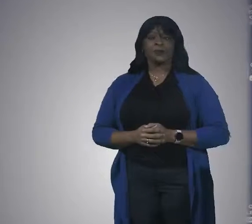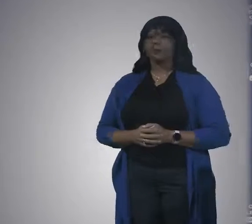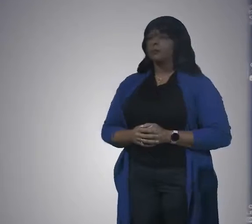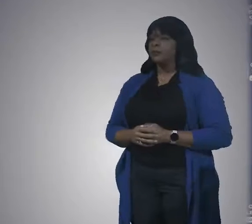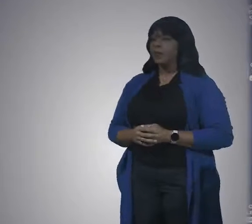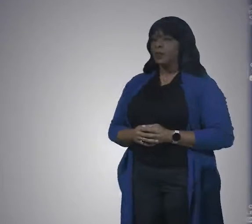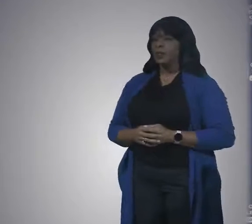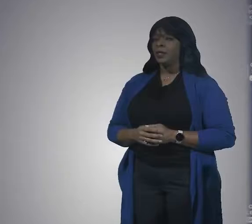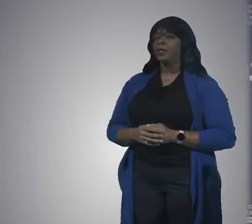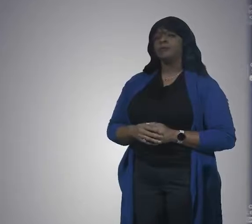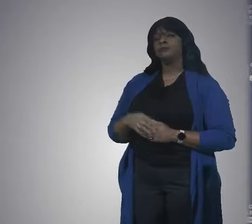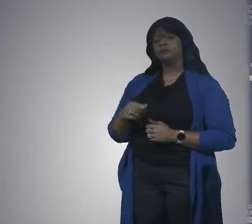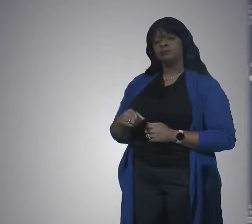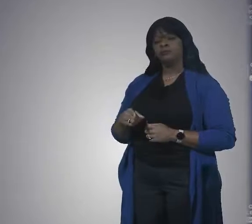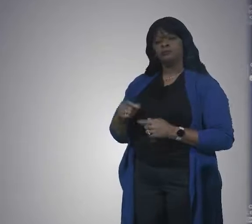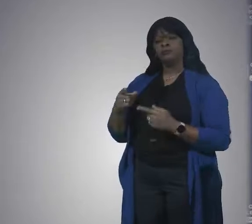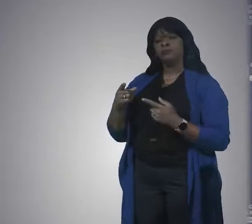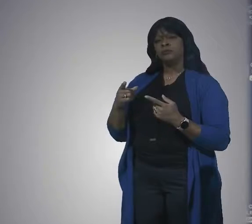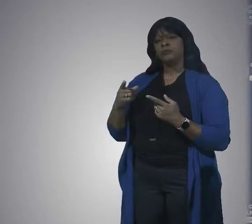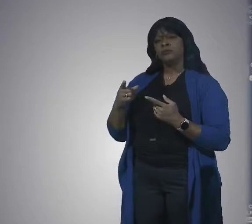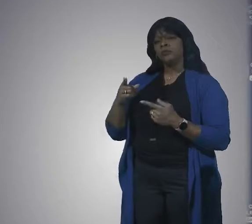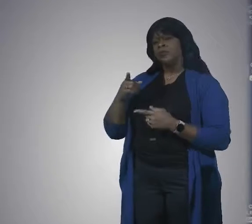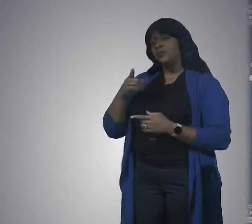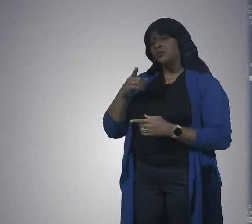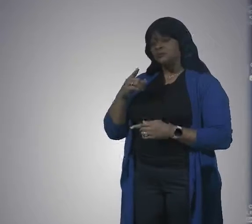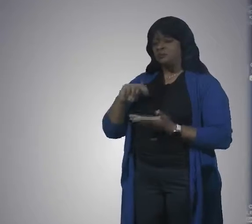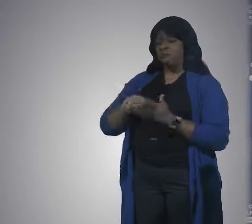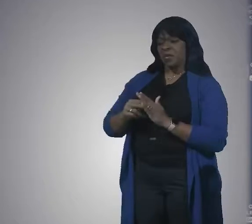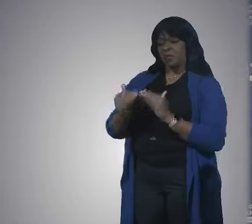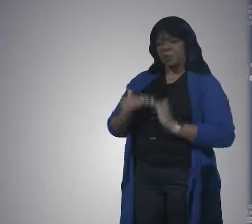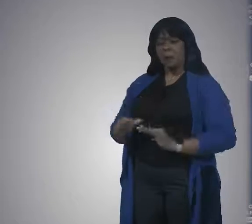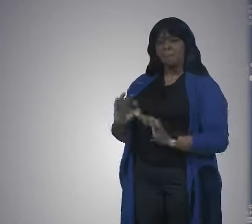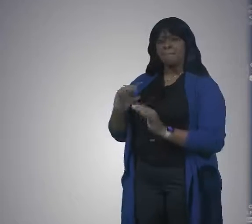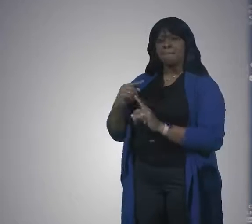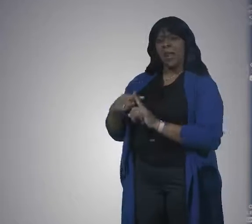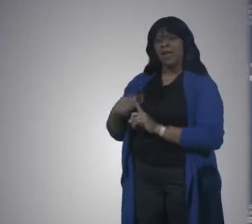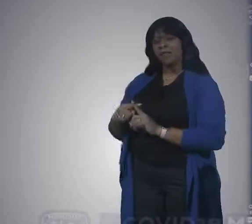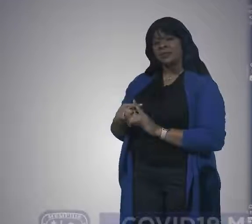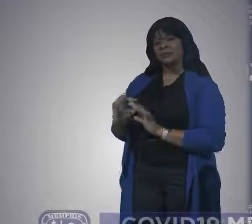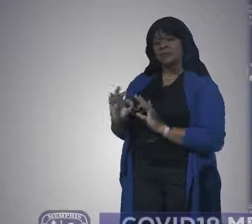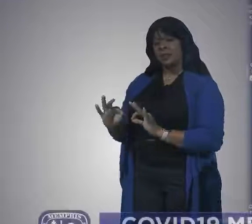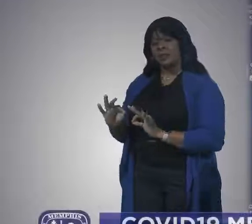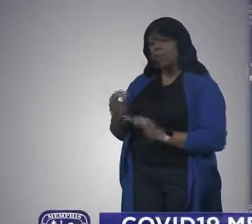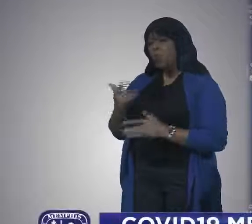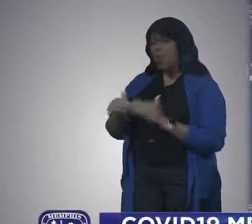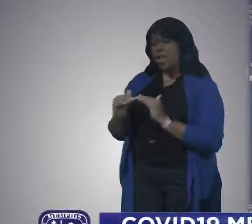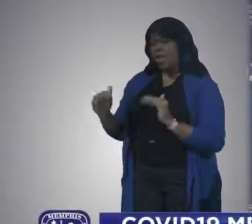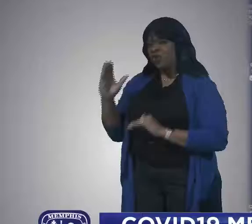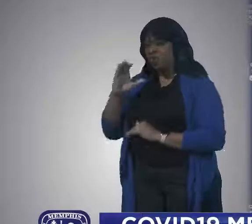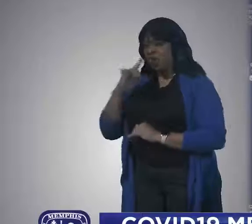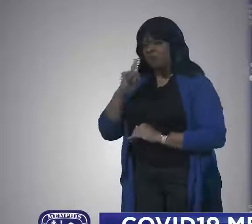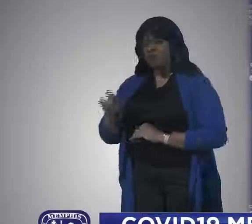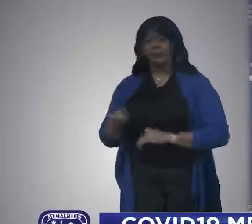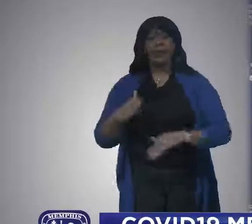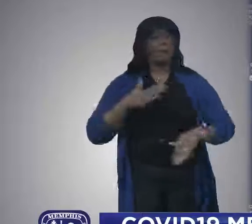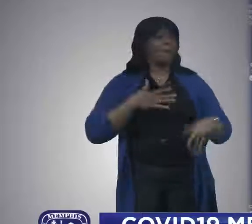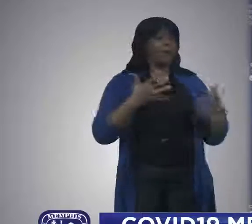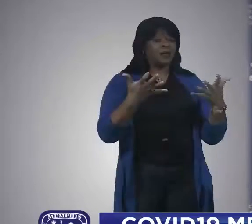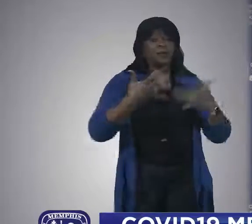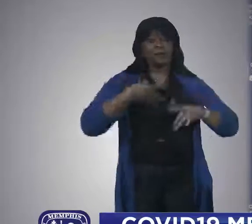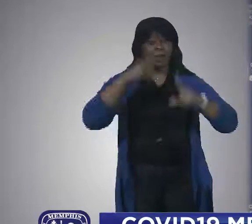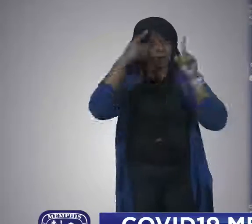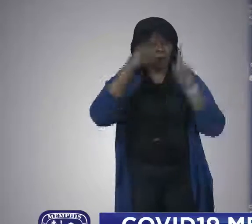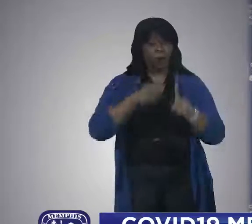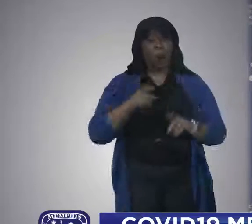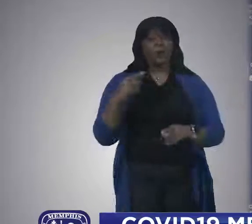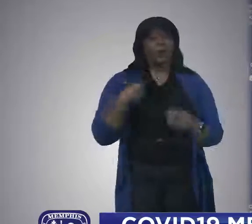And by in the green, sir, for new cases, what level would that be? Well, my desire, my goal is to be